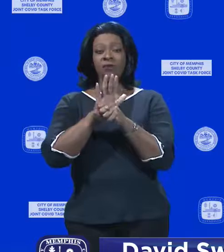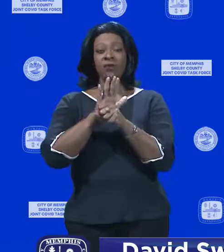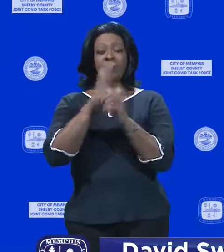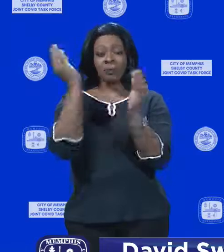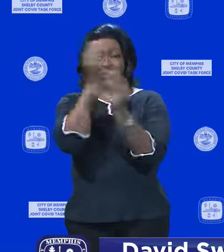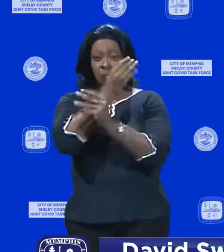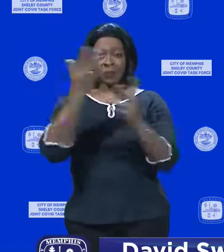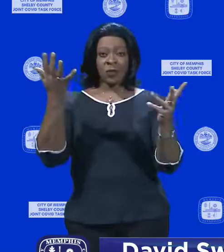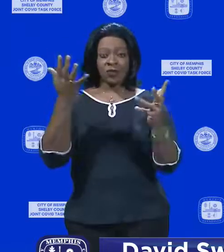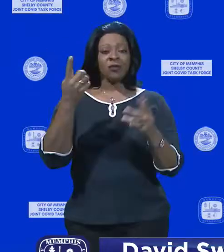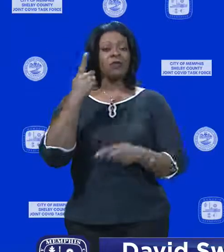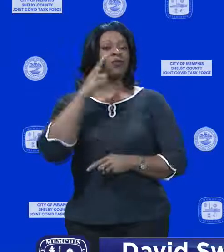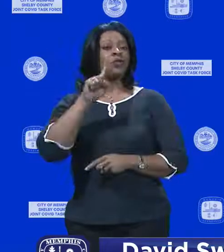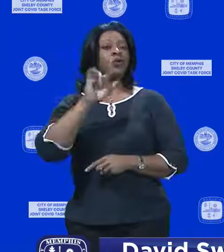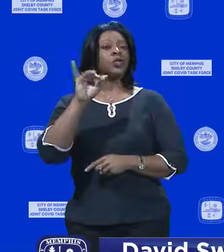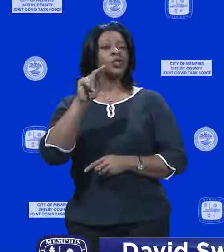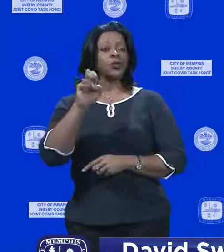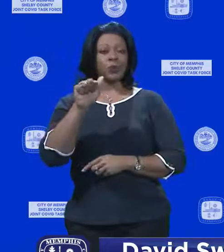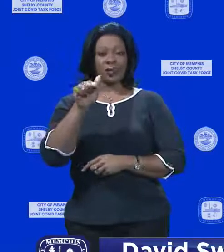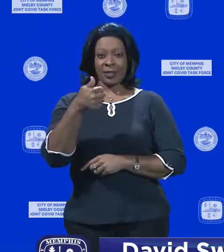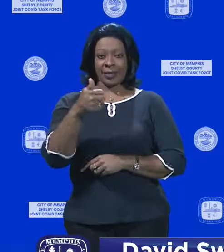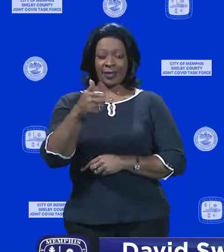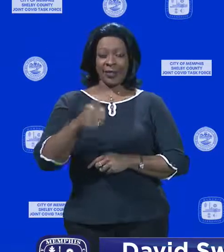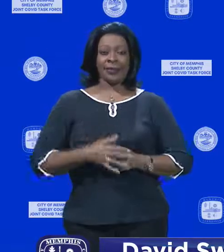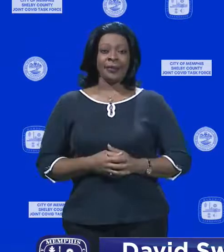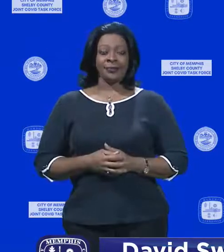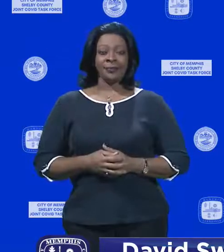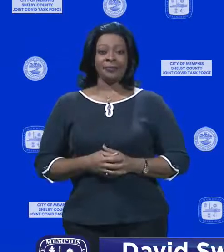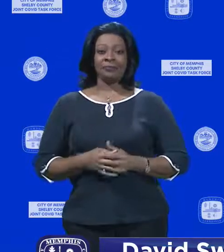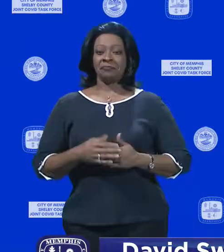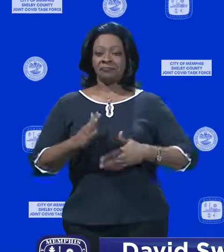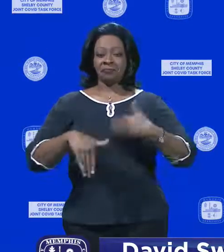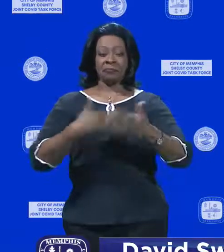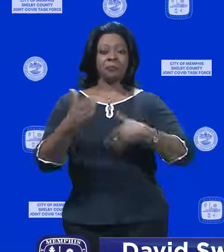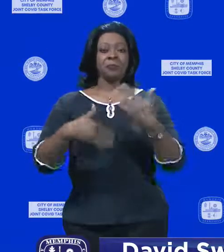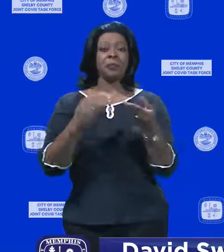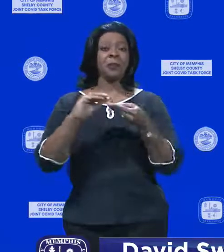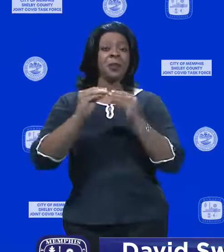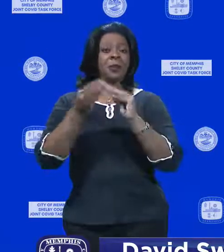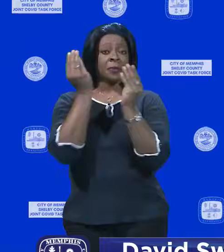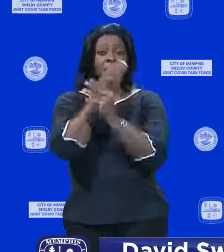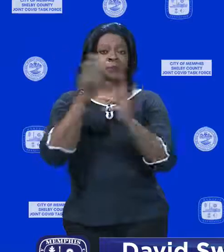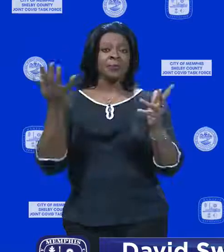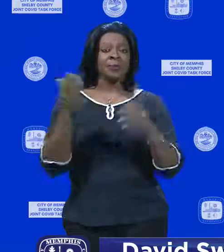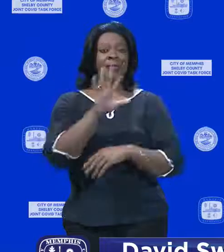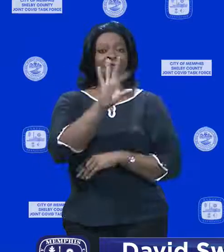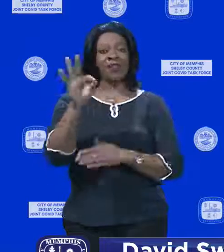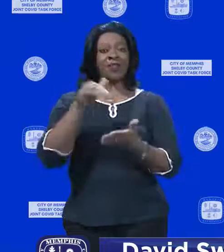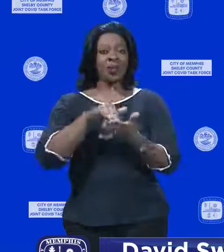press briefing for June the 10th. Getting right into the numbers, we've had